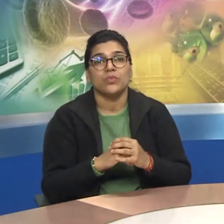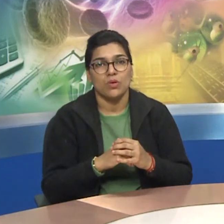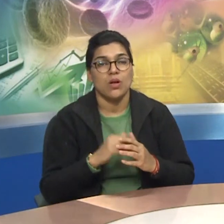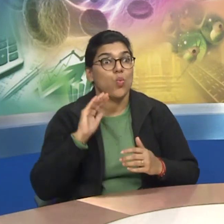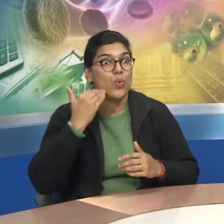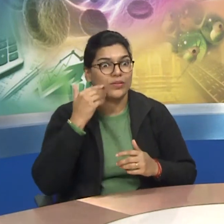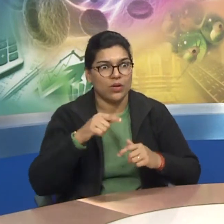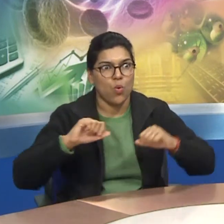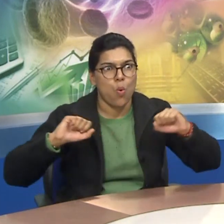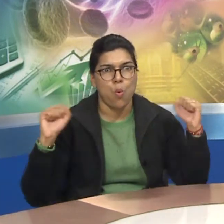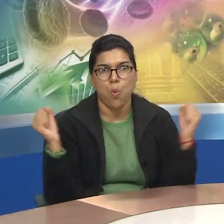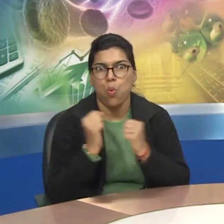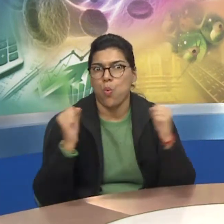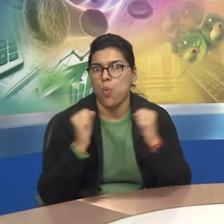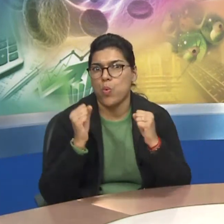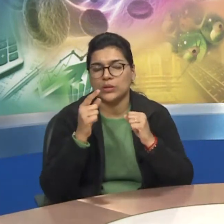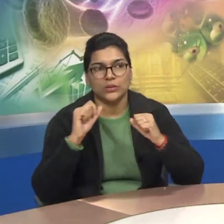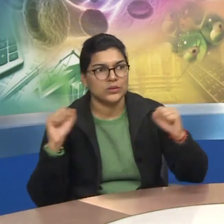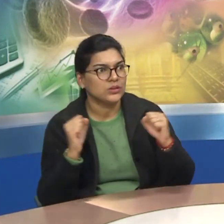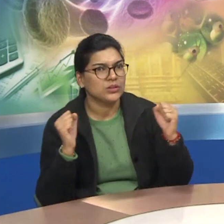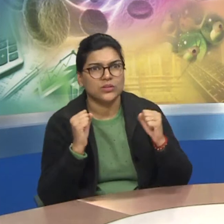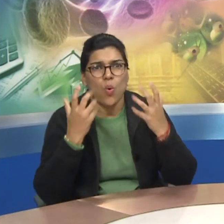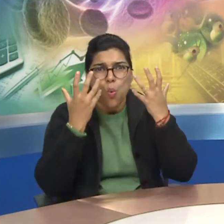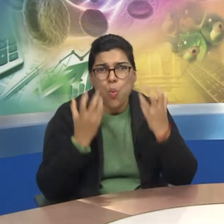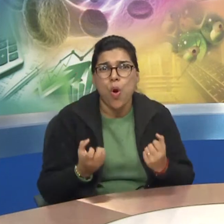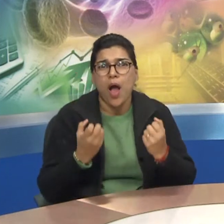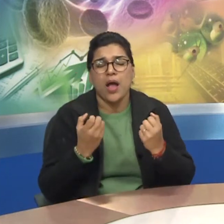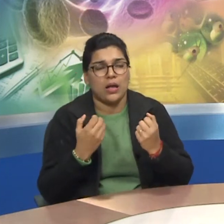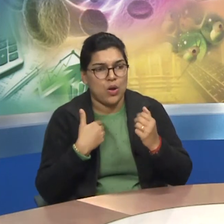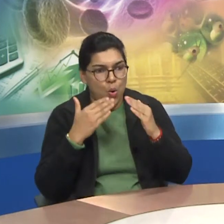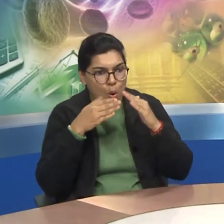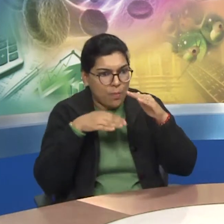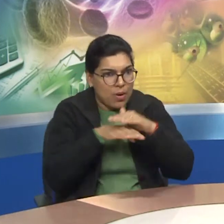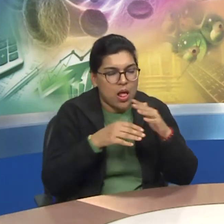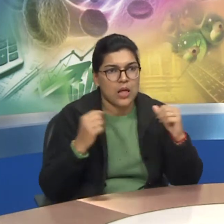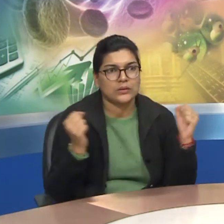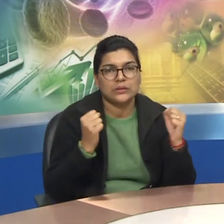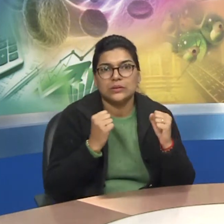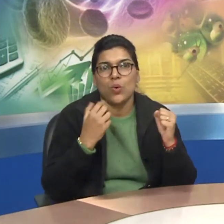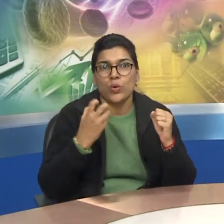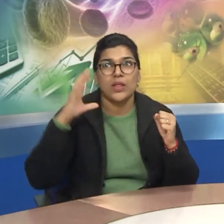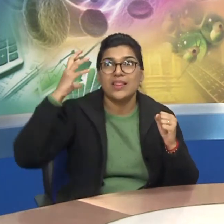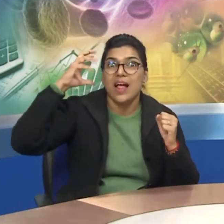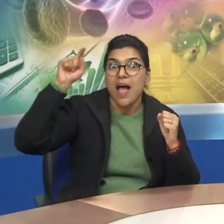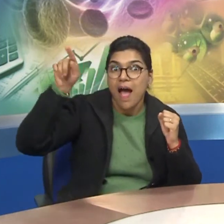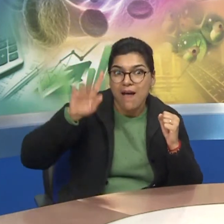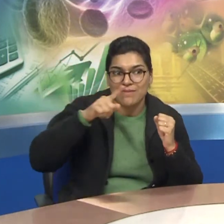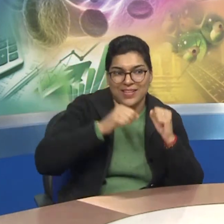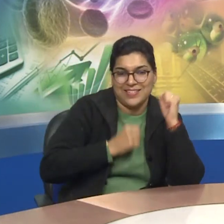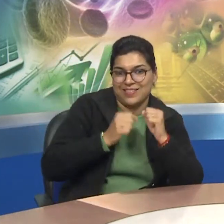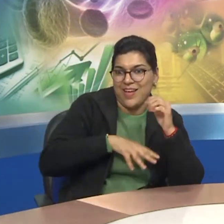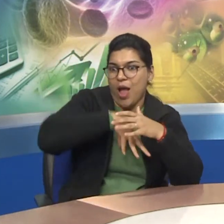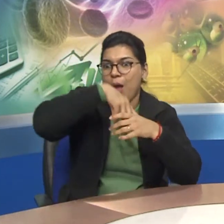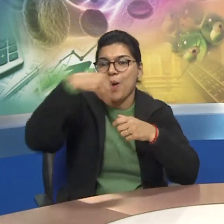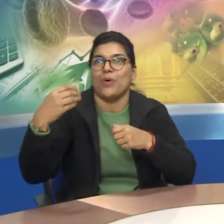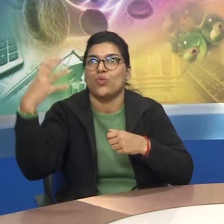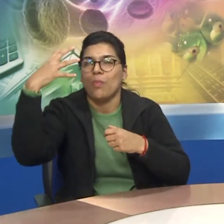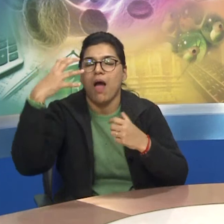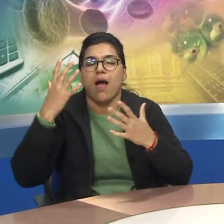And on a cold winter day, have you ever wished for the sun to come out